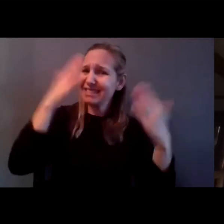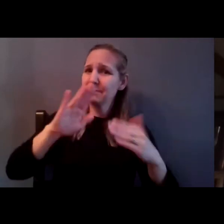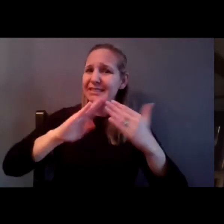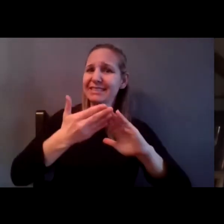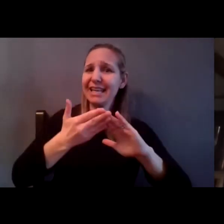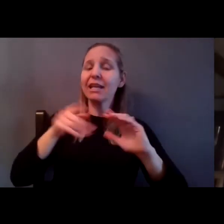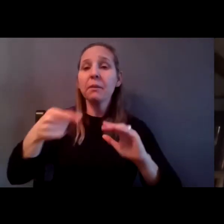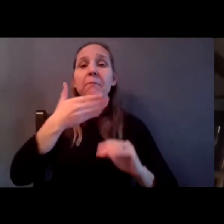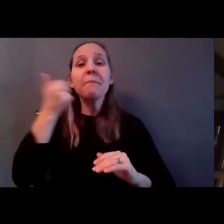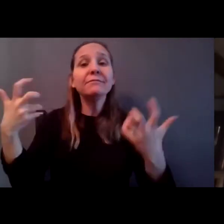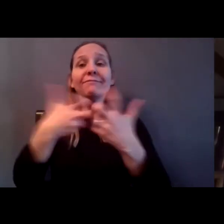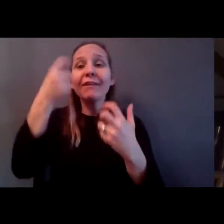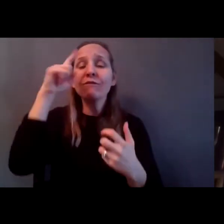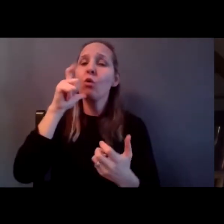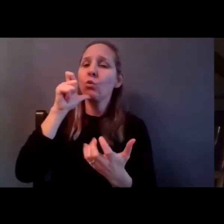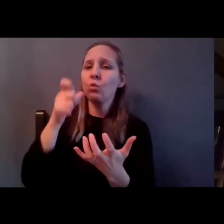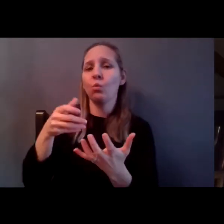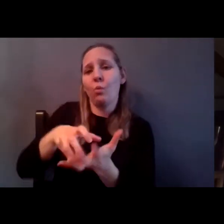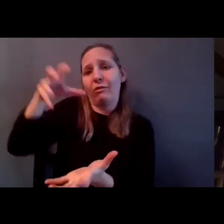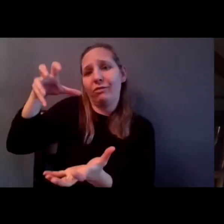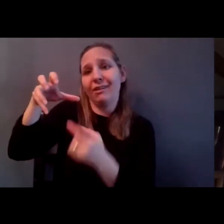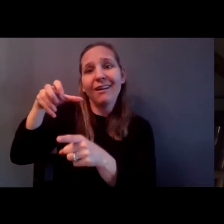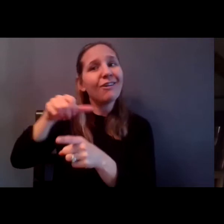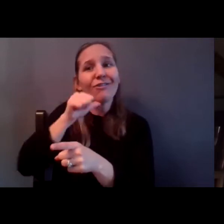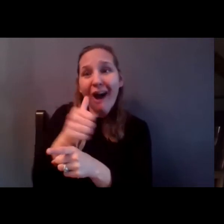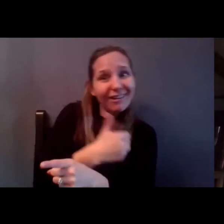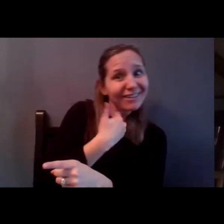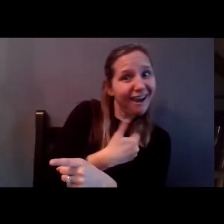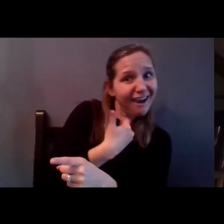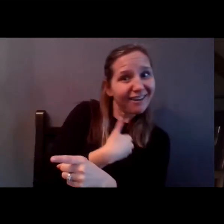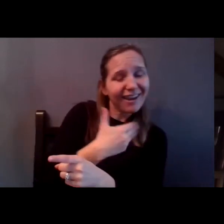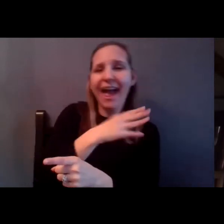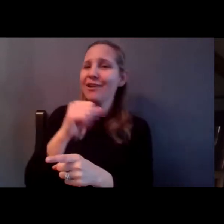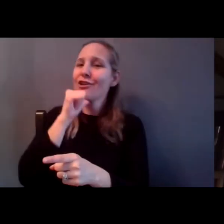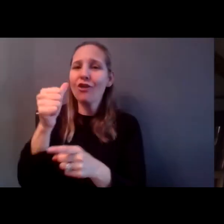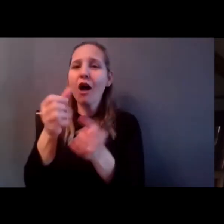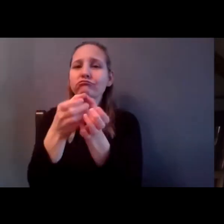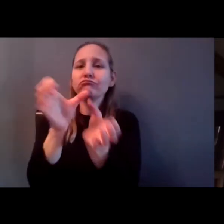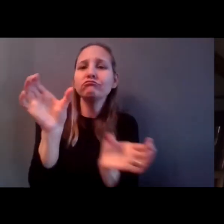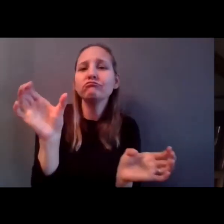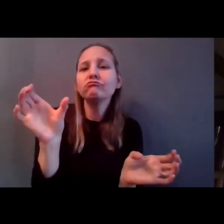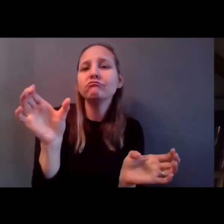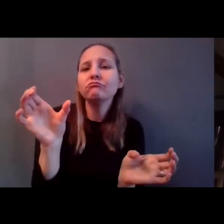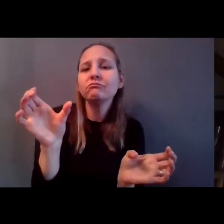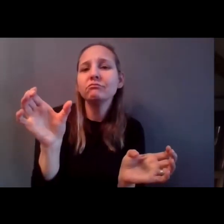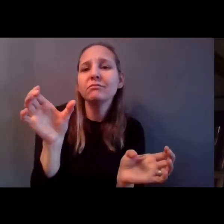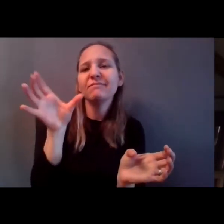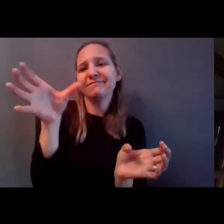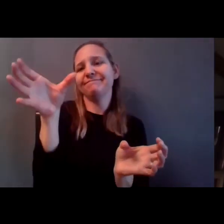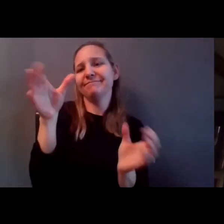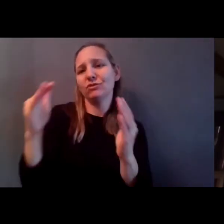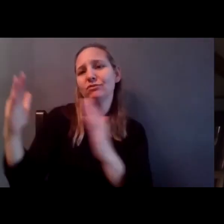of money, who are mainly not young and not from traditionally marginalized communities. In our recovery